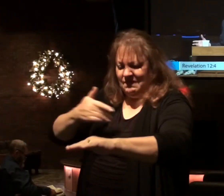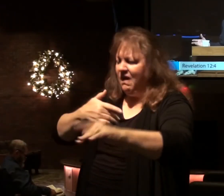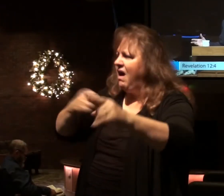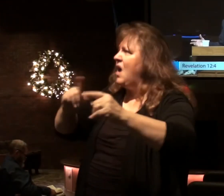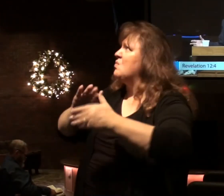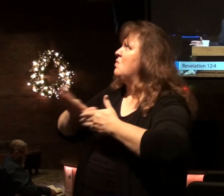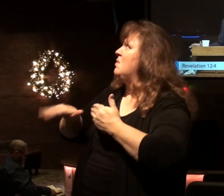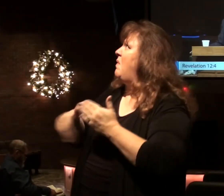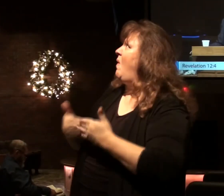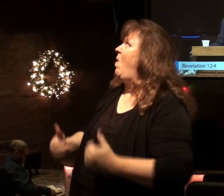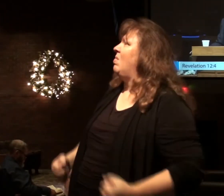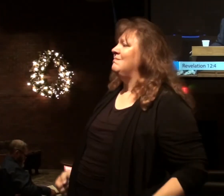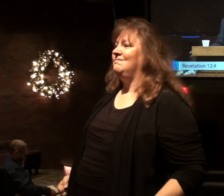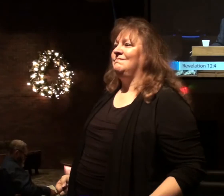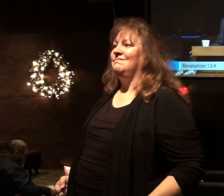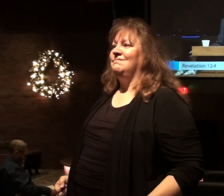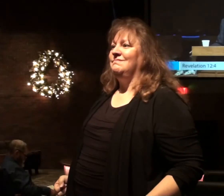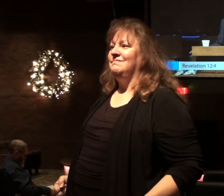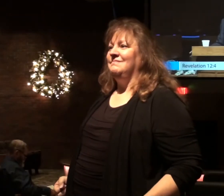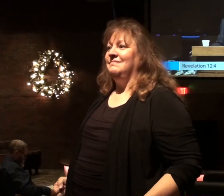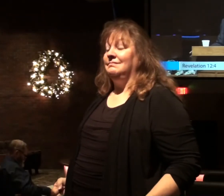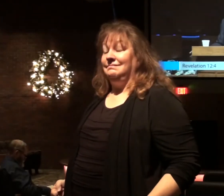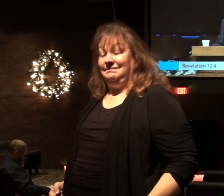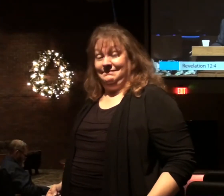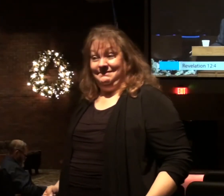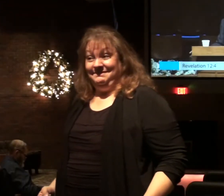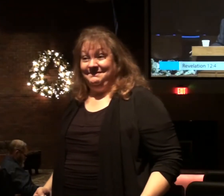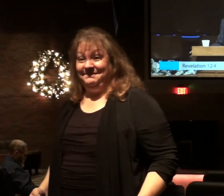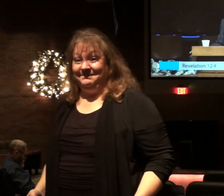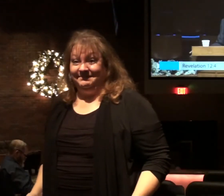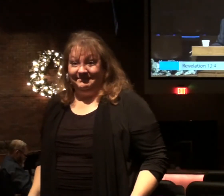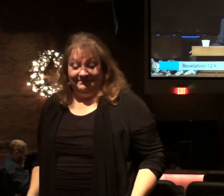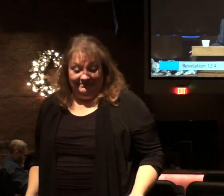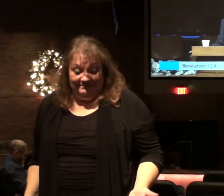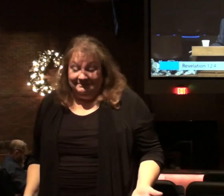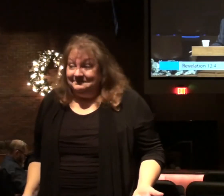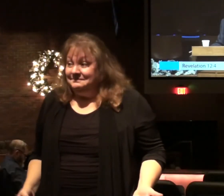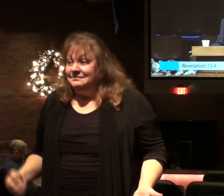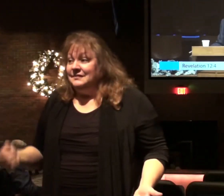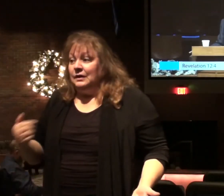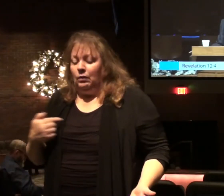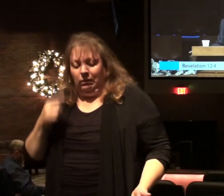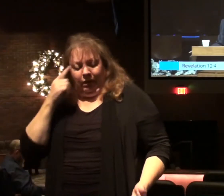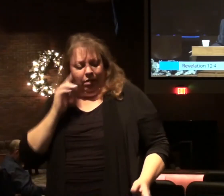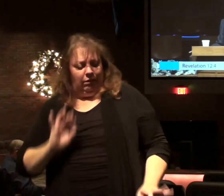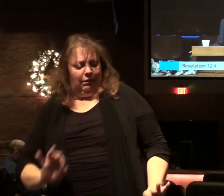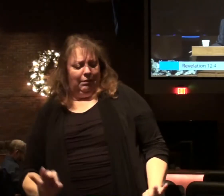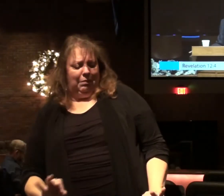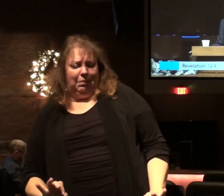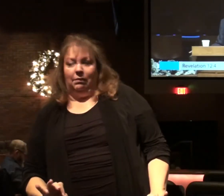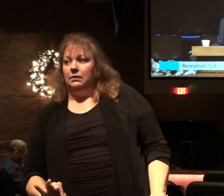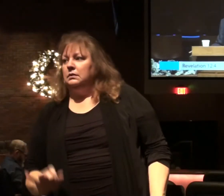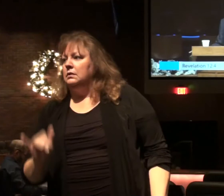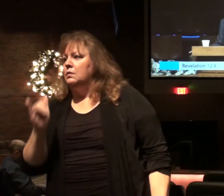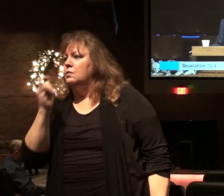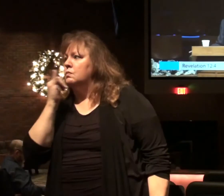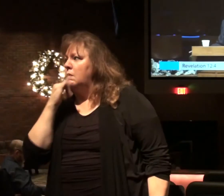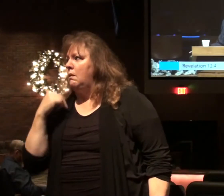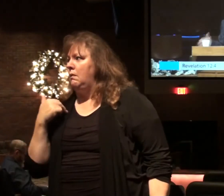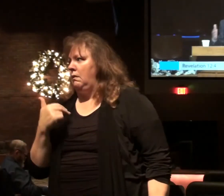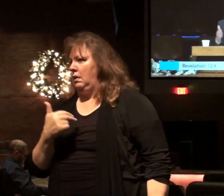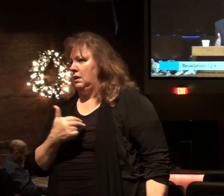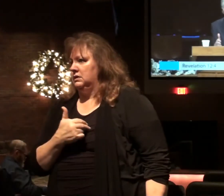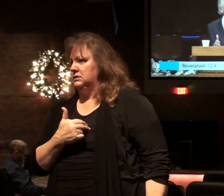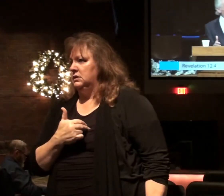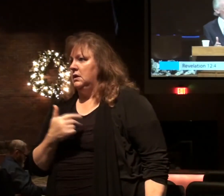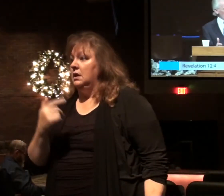all. I mean, you know, we underestimate the devil. We talk about